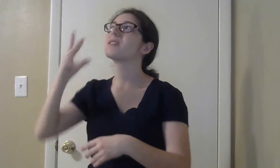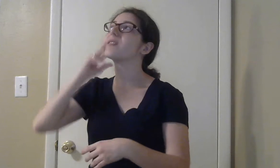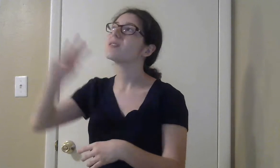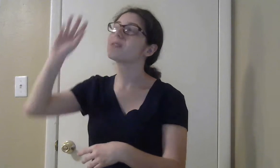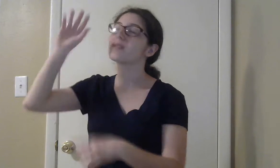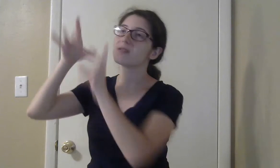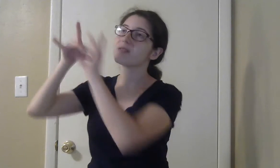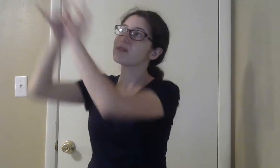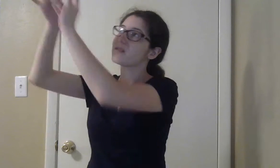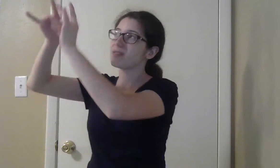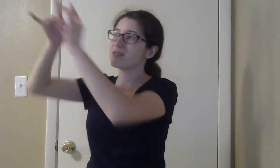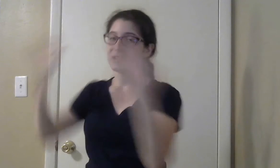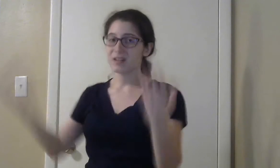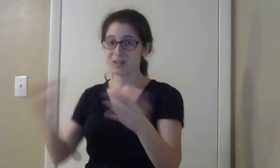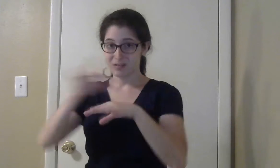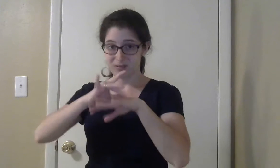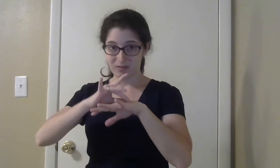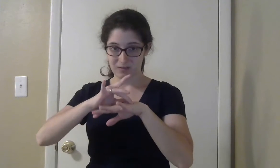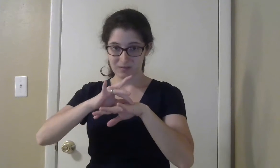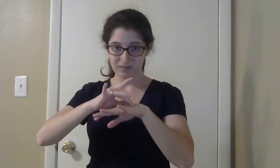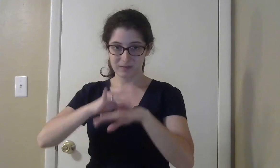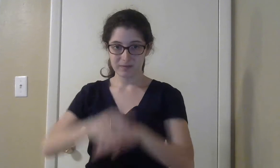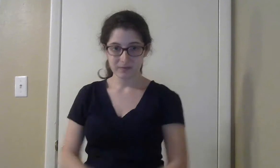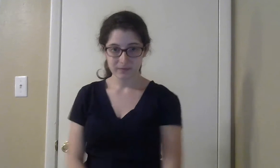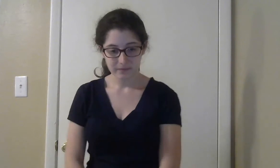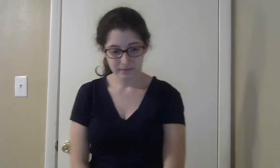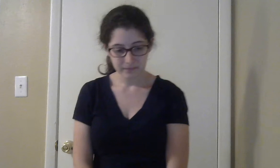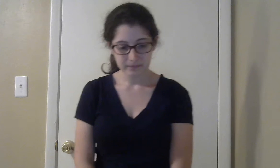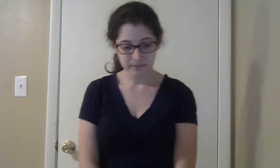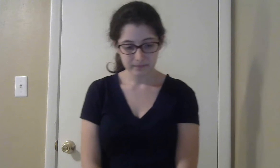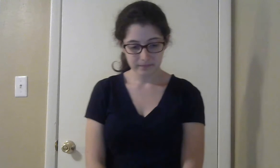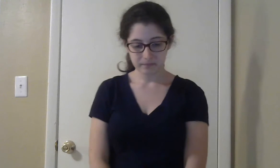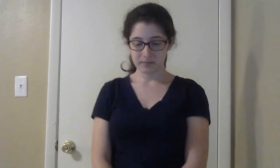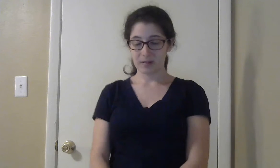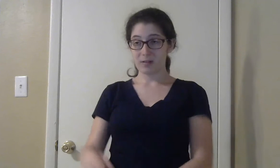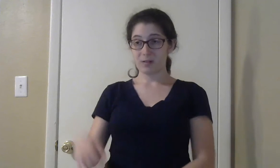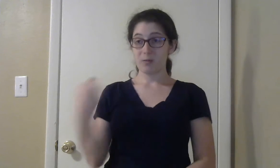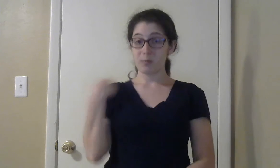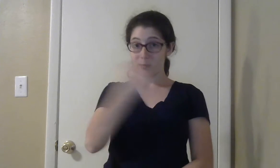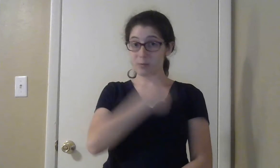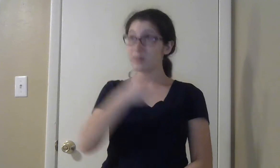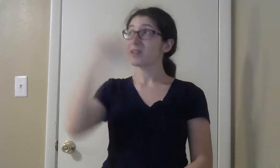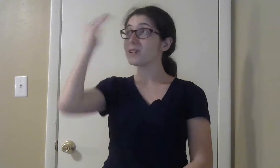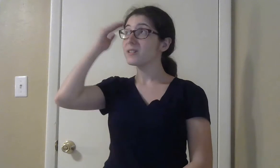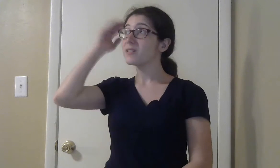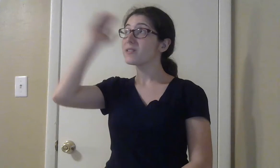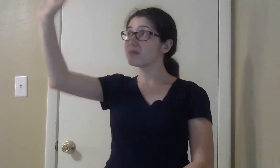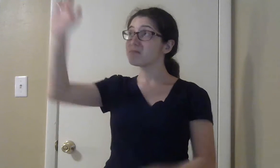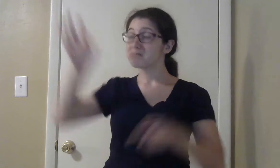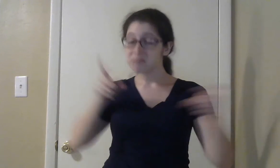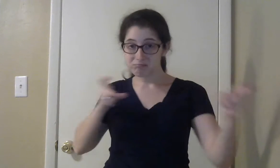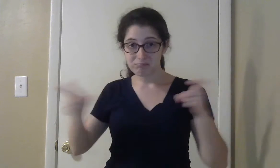already tasted the presence of the kingship of Jesus. So Christian fasting is not merely hoping